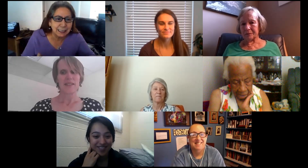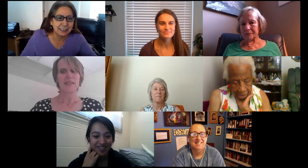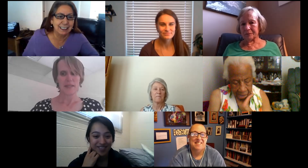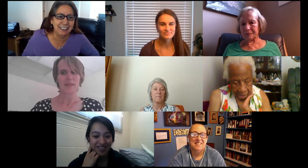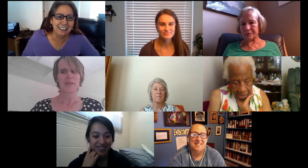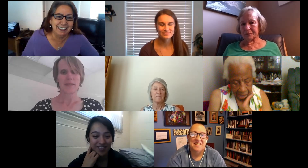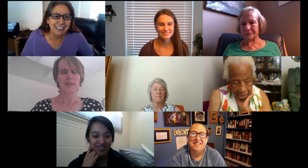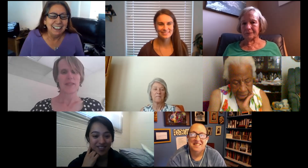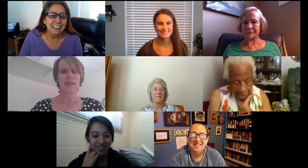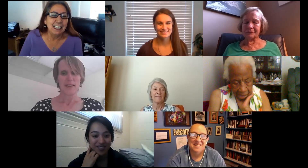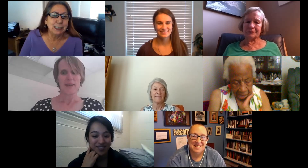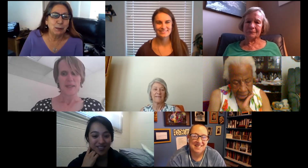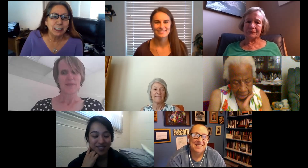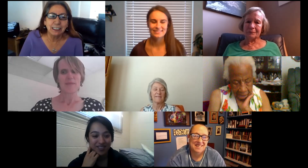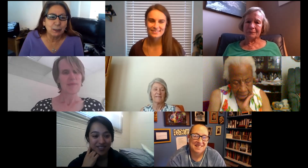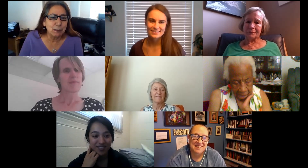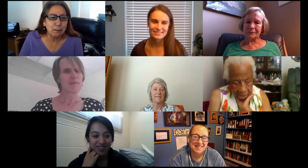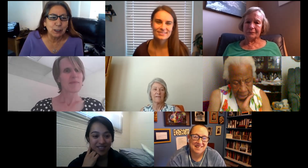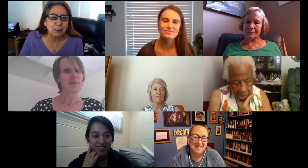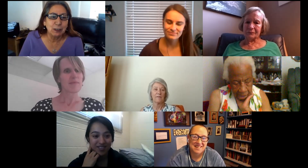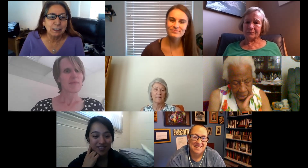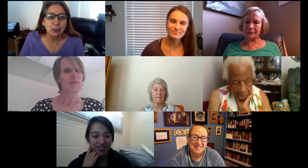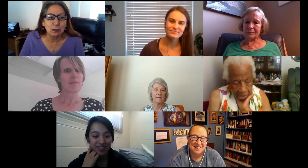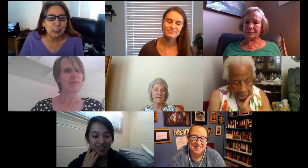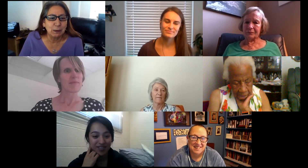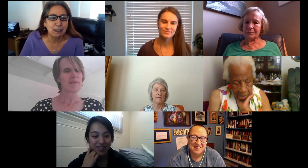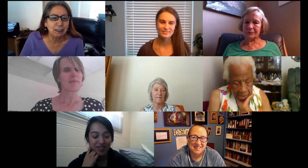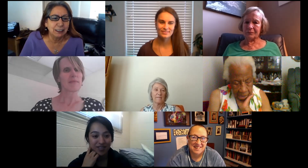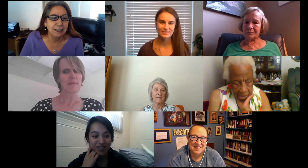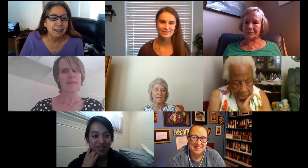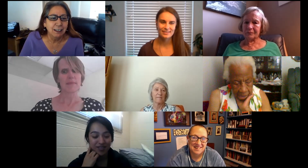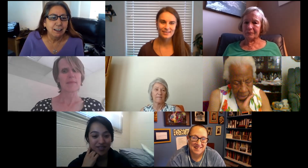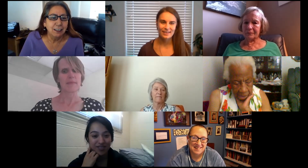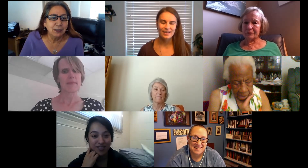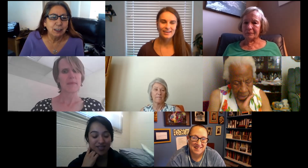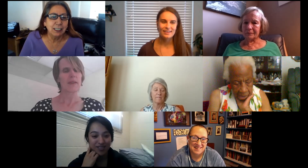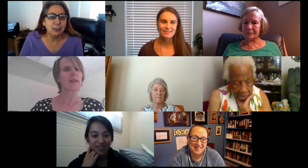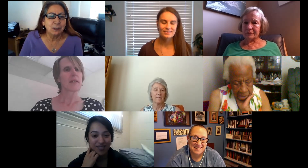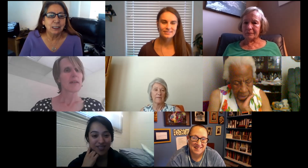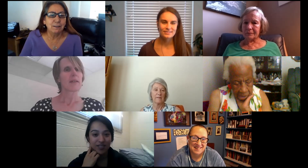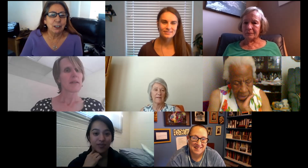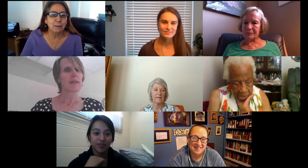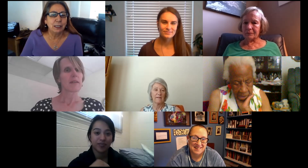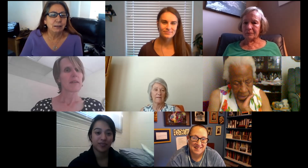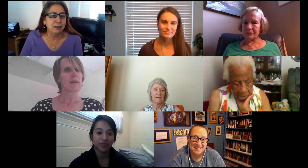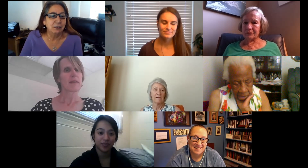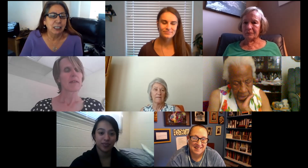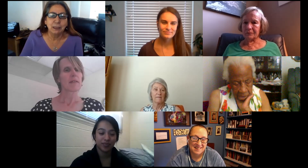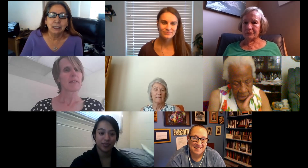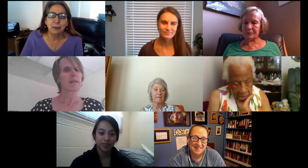sentence. The expression is very important to individuals with hearing loss. Also, you gotta choose the environment, like we said right now,